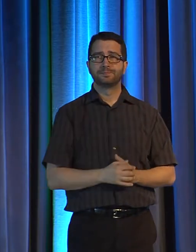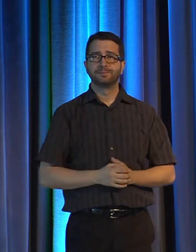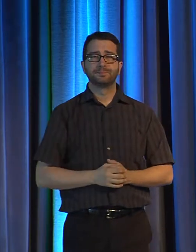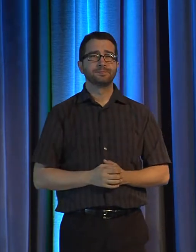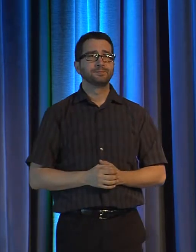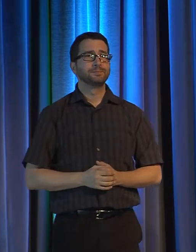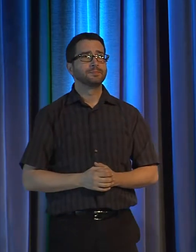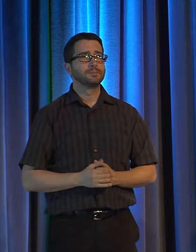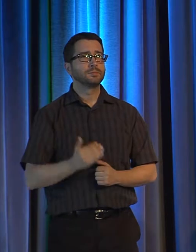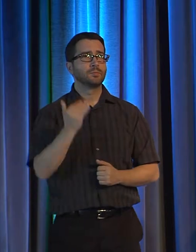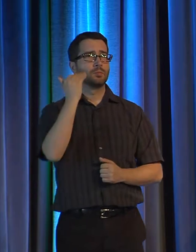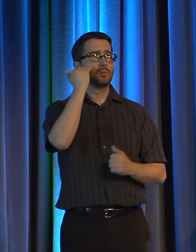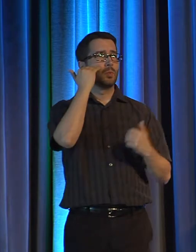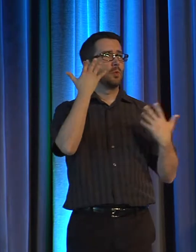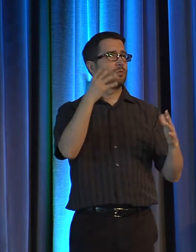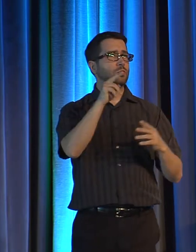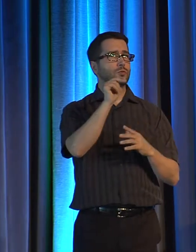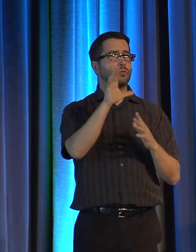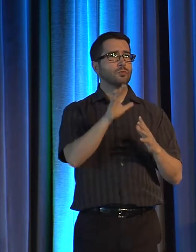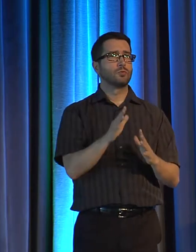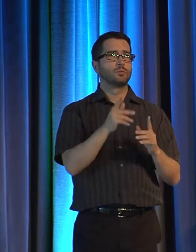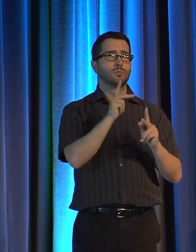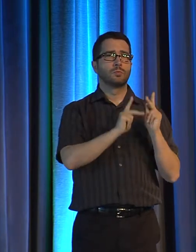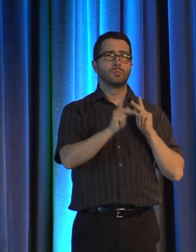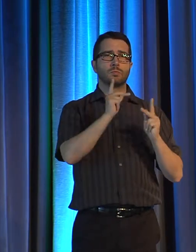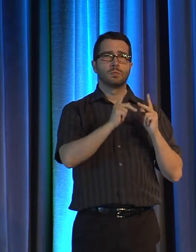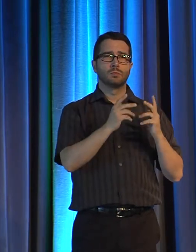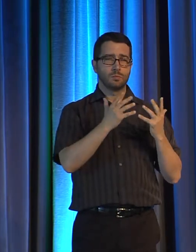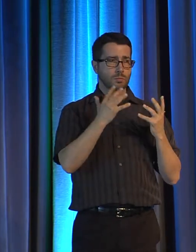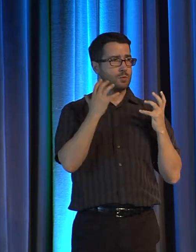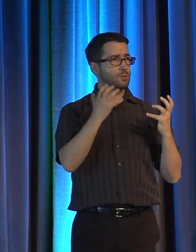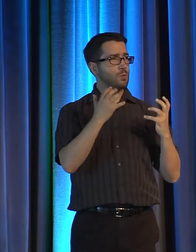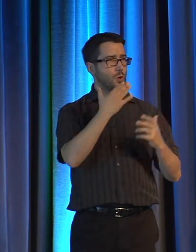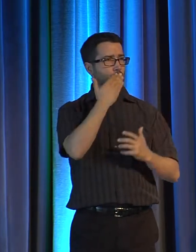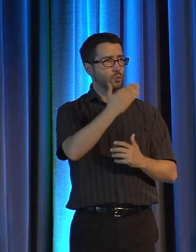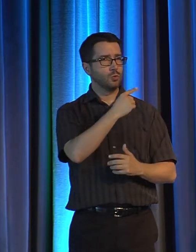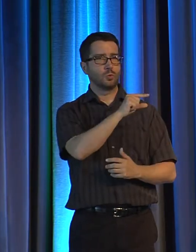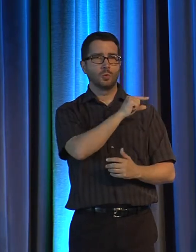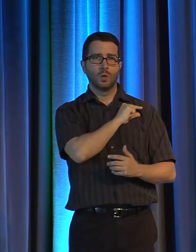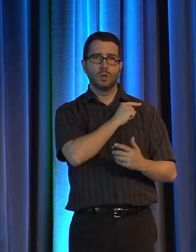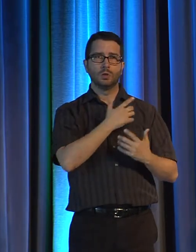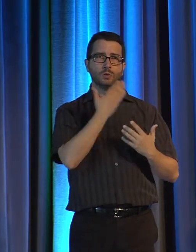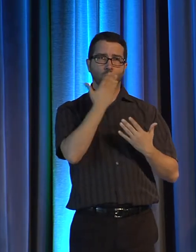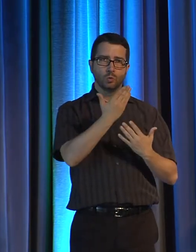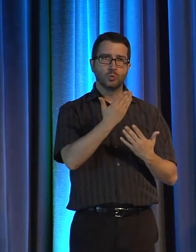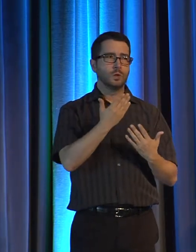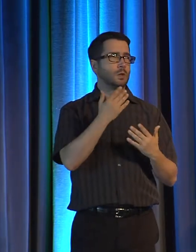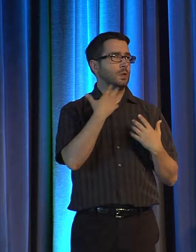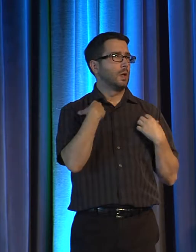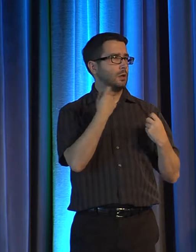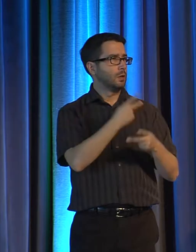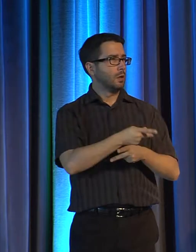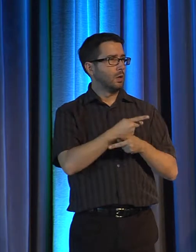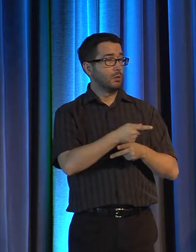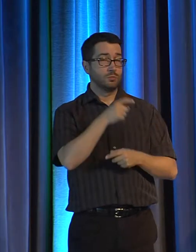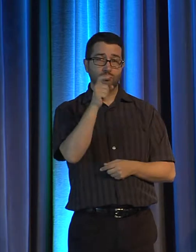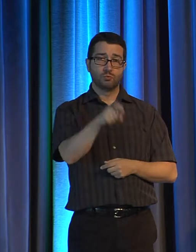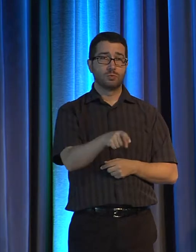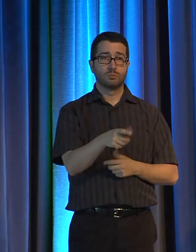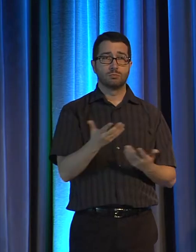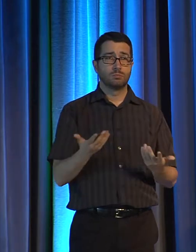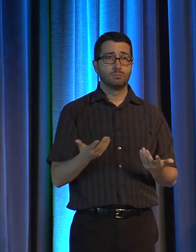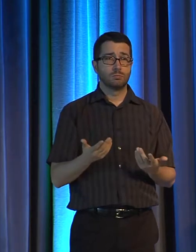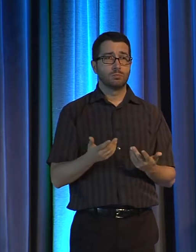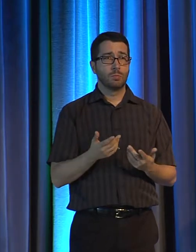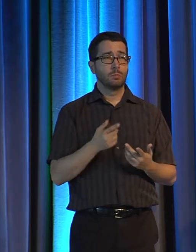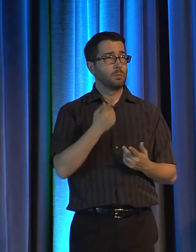We know that Nova Scotians expect a lot from our healthcare system, and that's the way it should be. What we don't always take the time